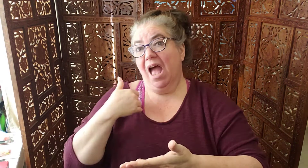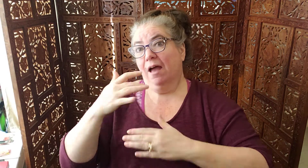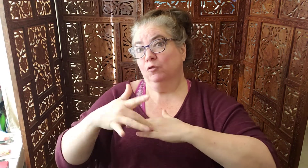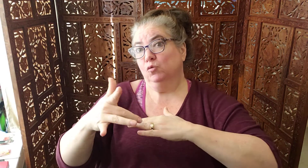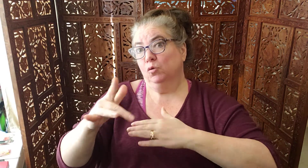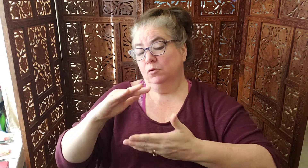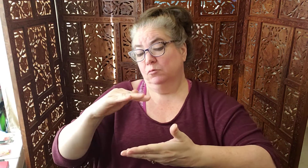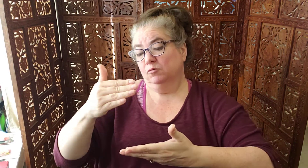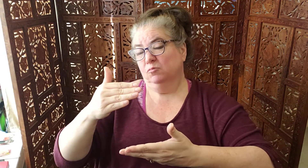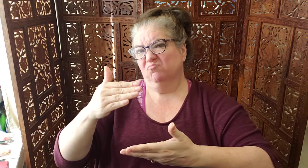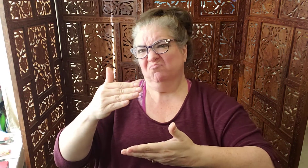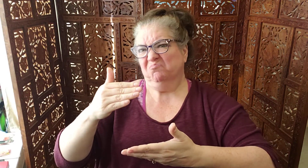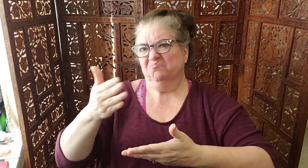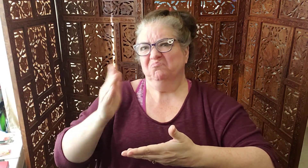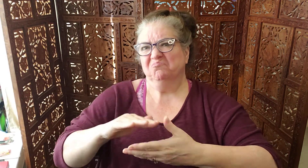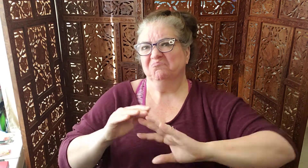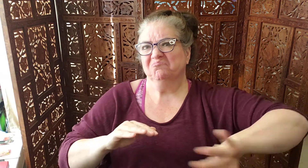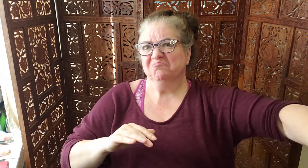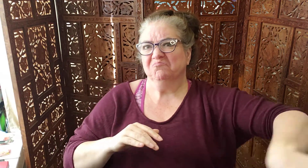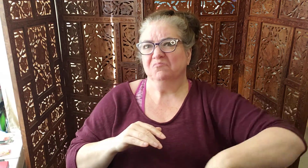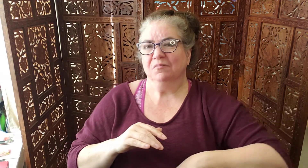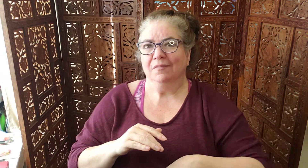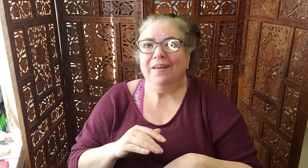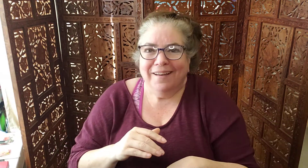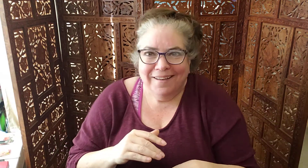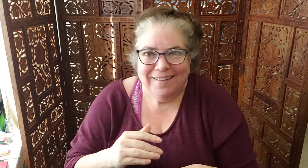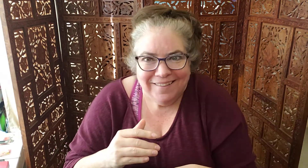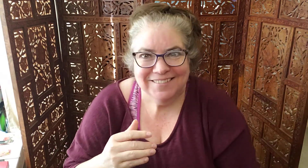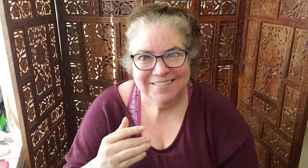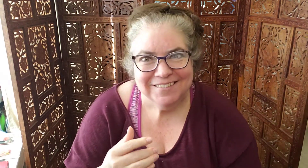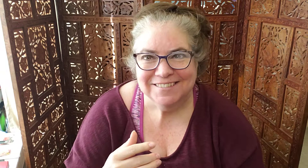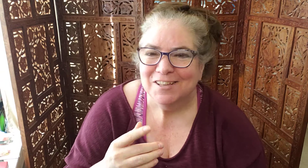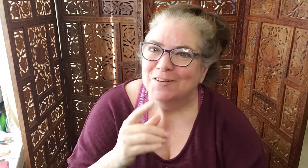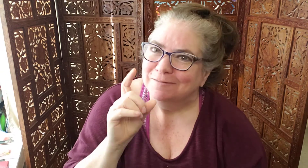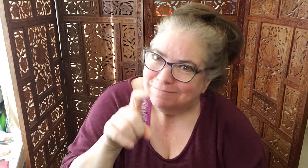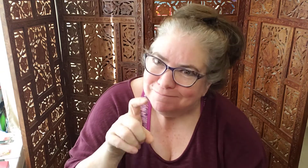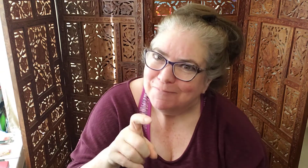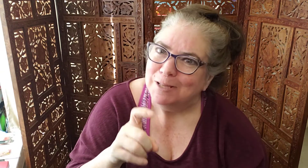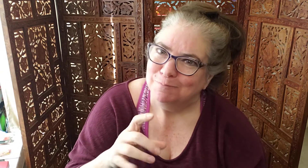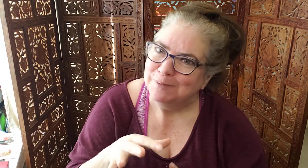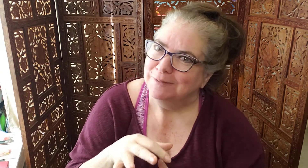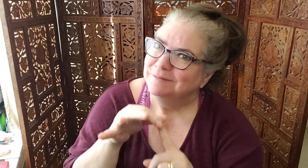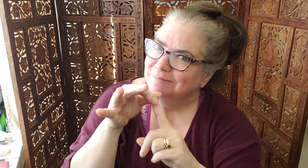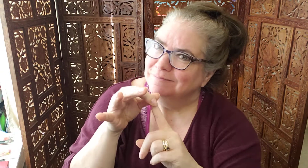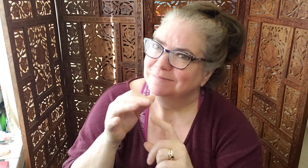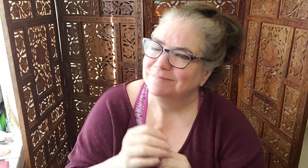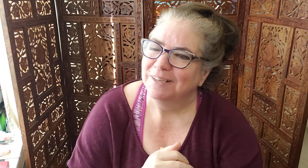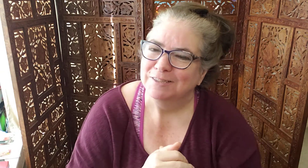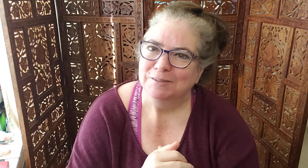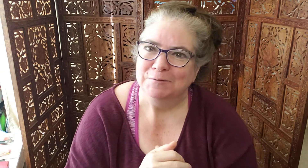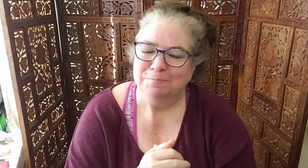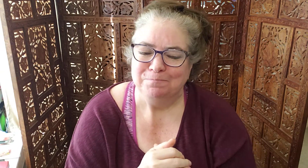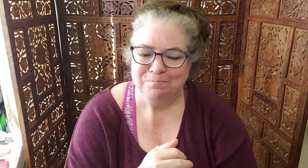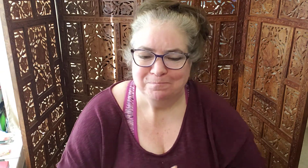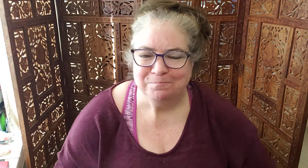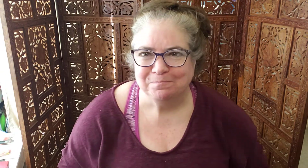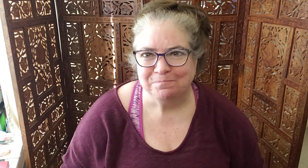now we look back, and with our brighter cultural